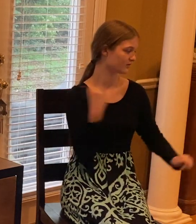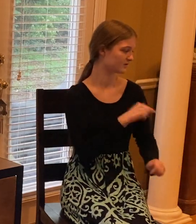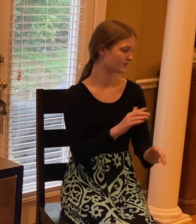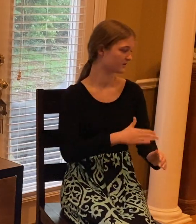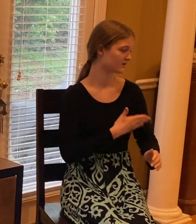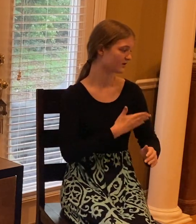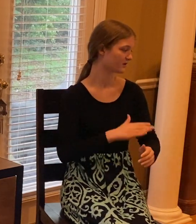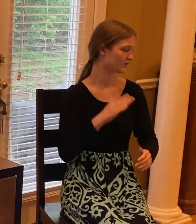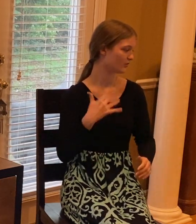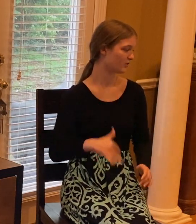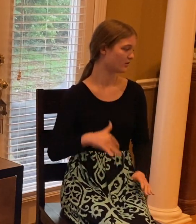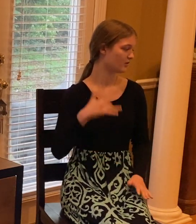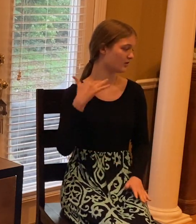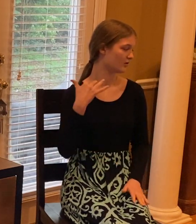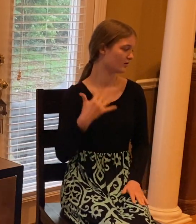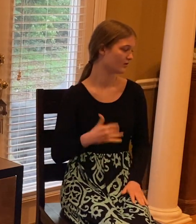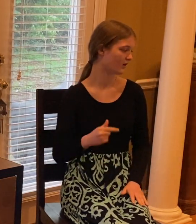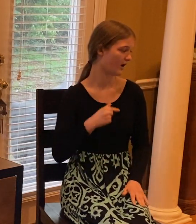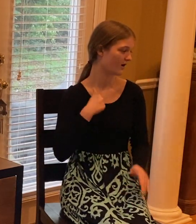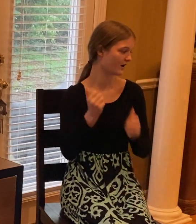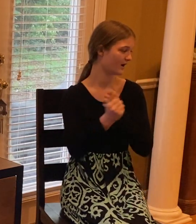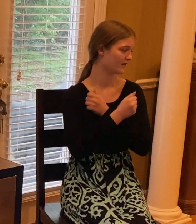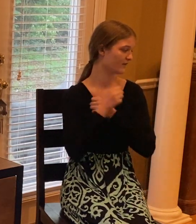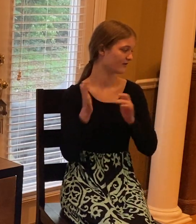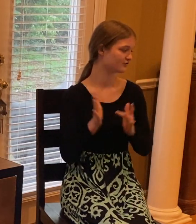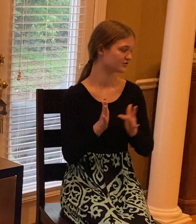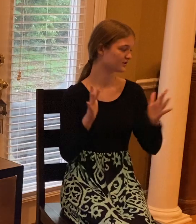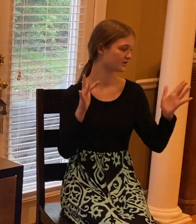we sing it all.